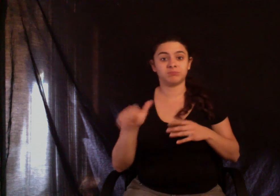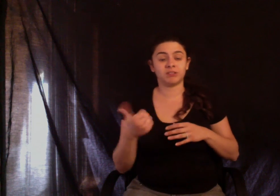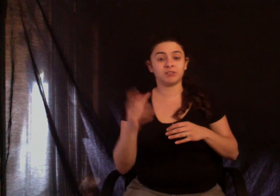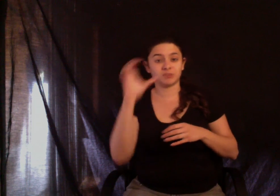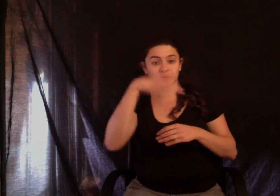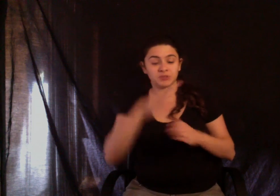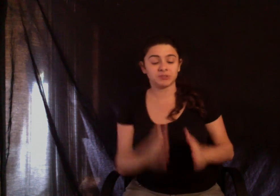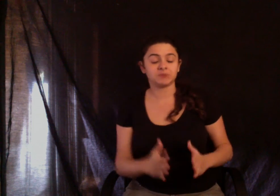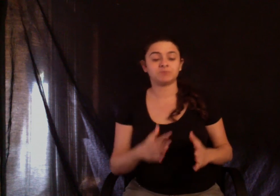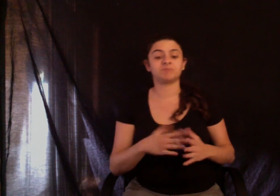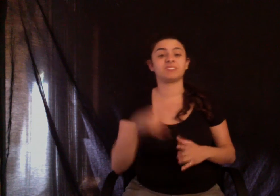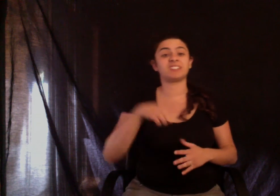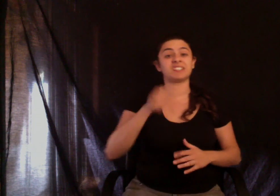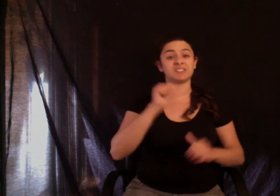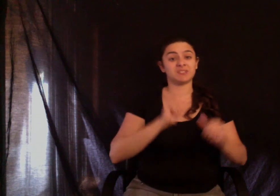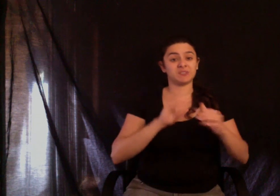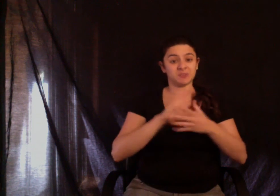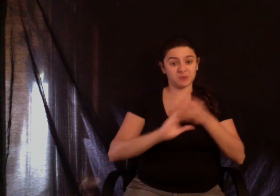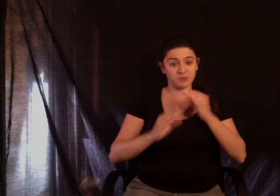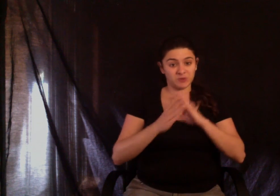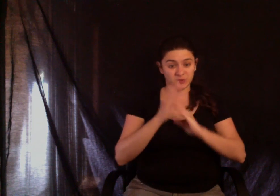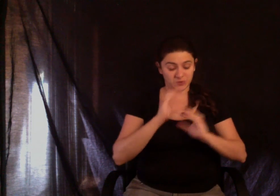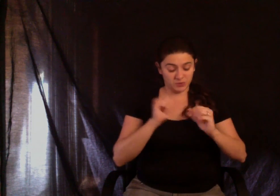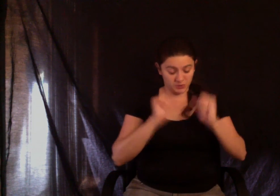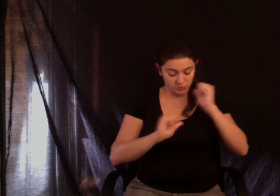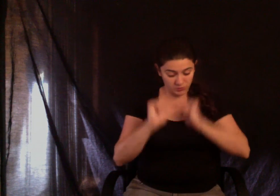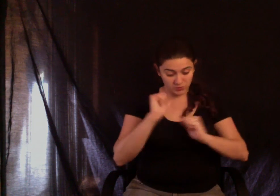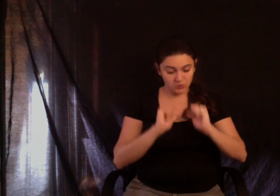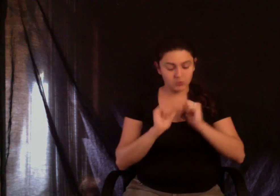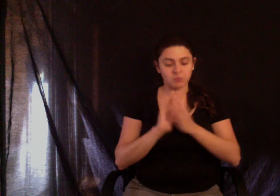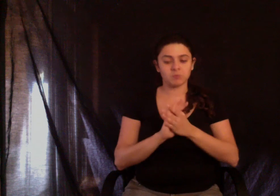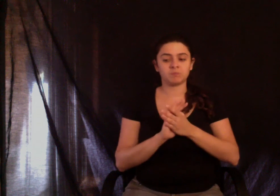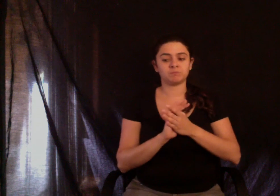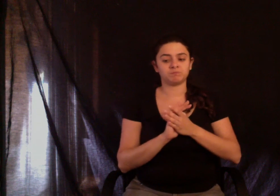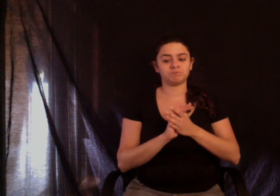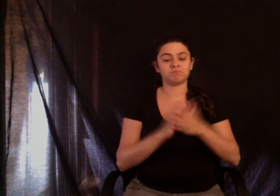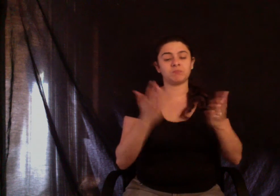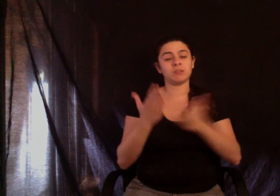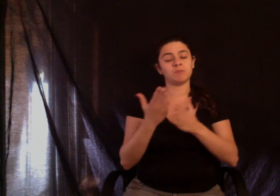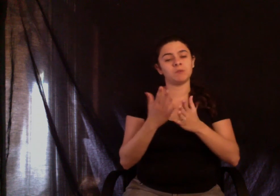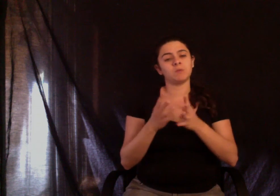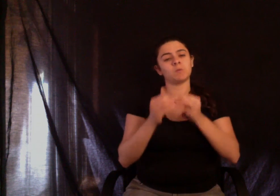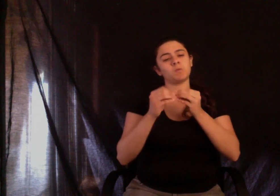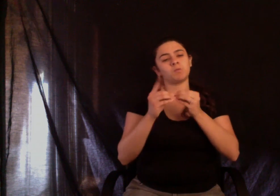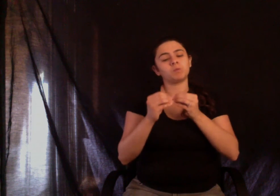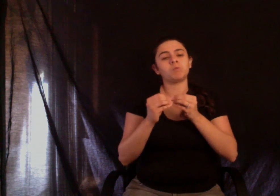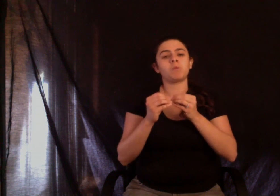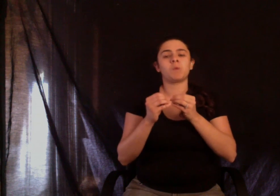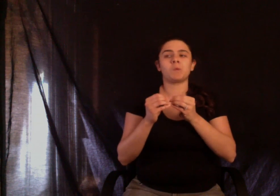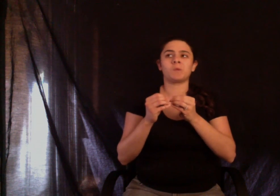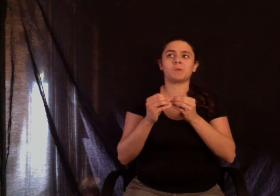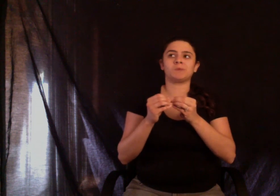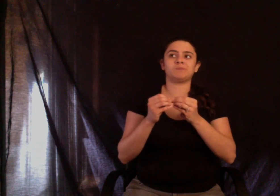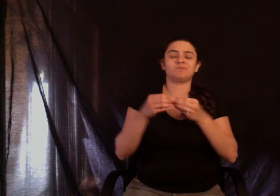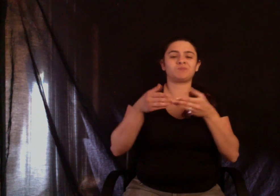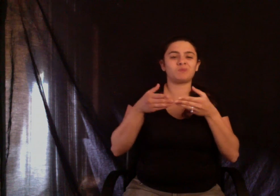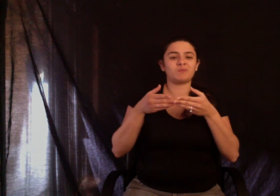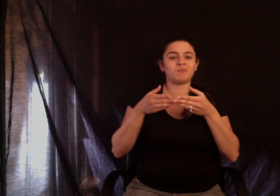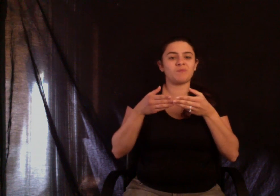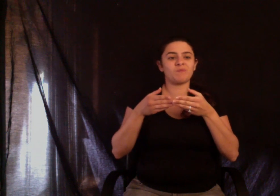hope that this story, Alexander Rhodes' story, is just one more layer that helps us get a little bit of a better perspective on